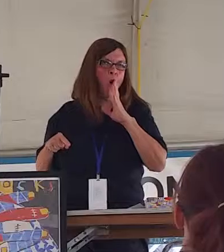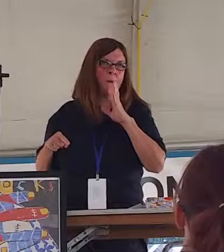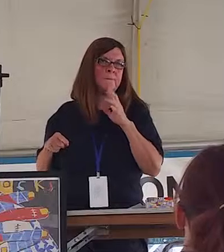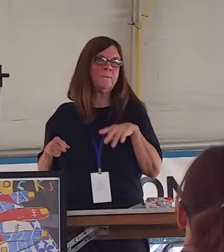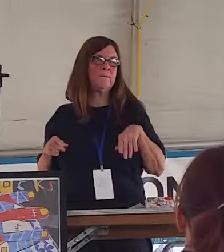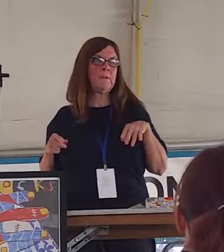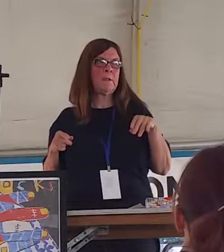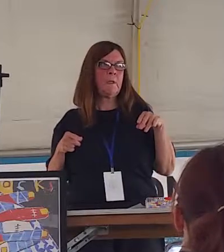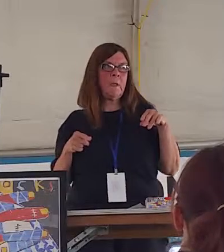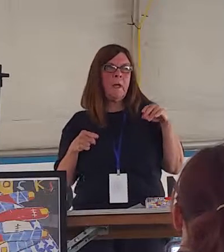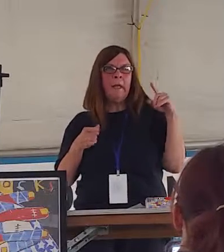was not right, I couldn't speak.